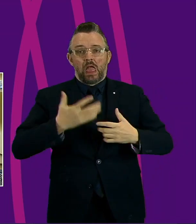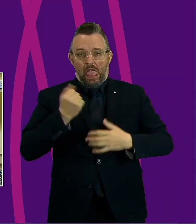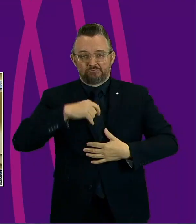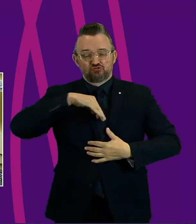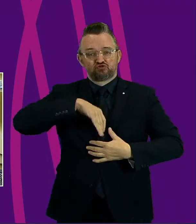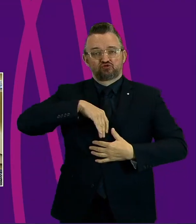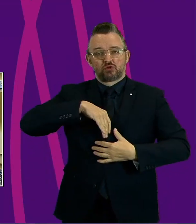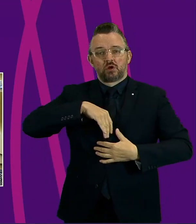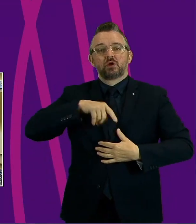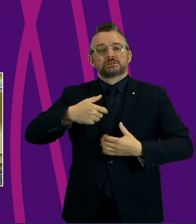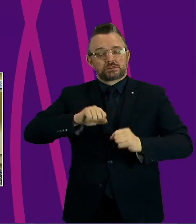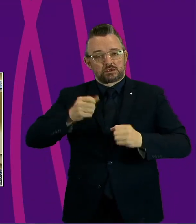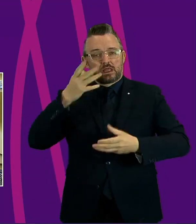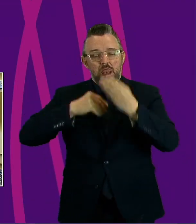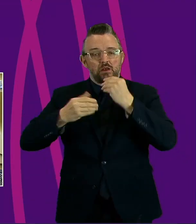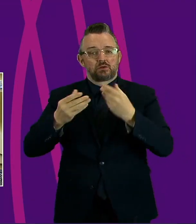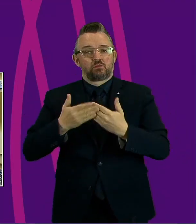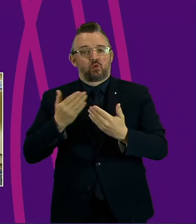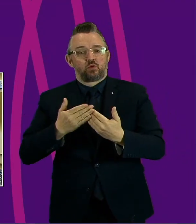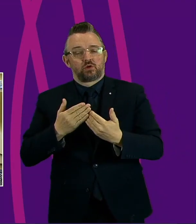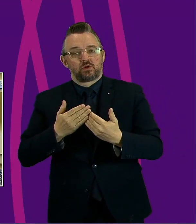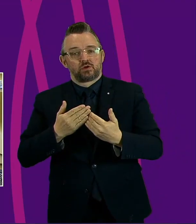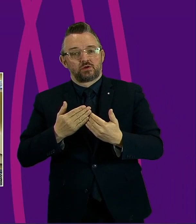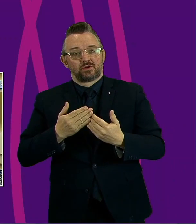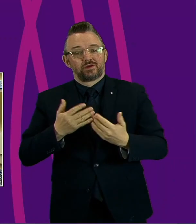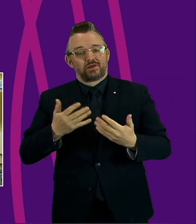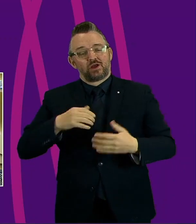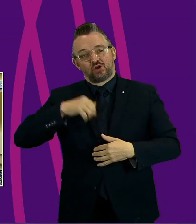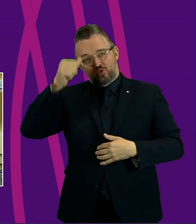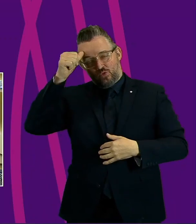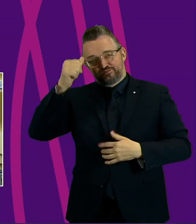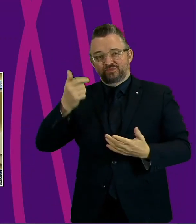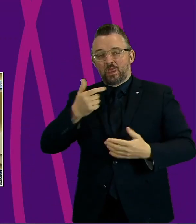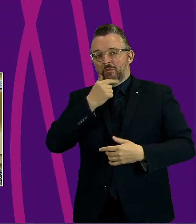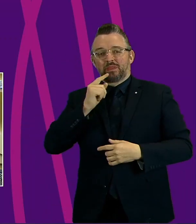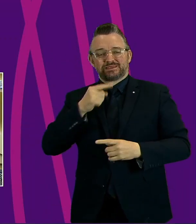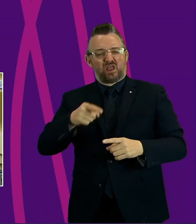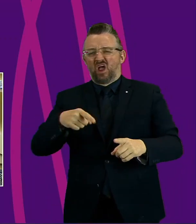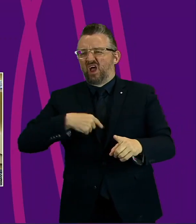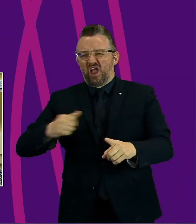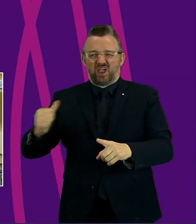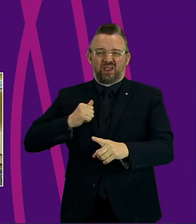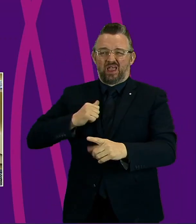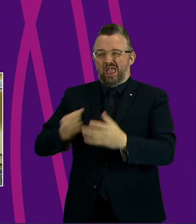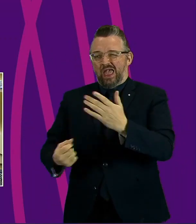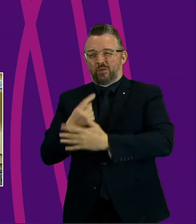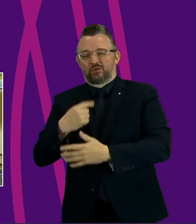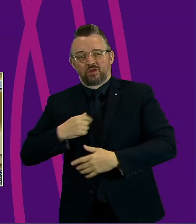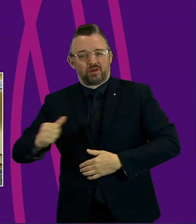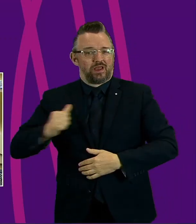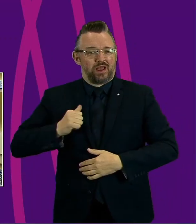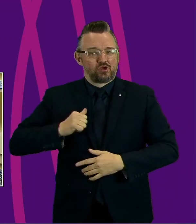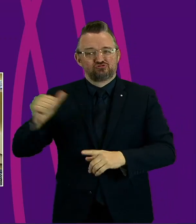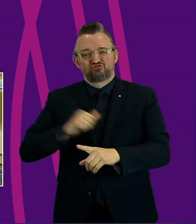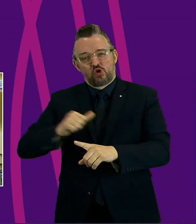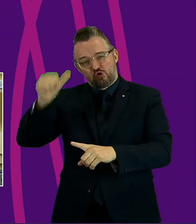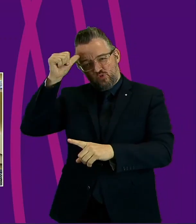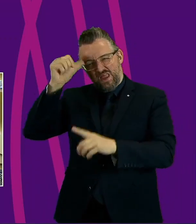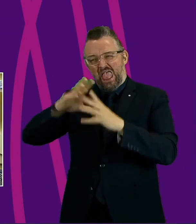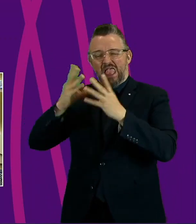more generally. So, you know, I know it's always tempting for people to say this was predictable and we should have known all of